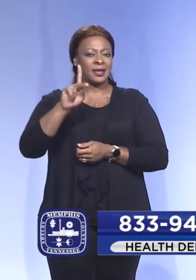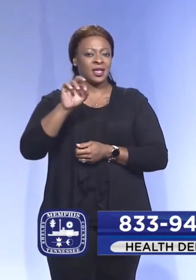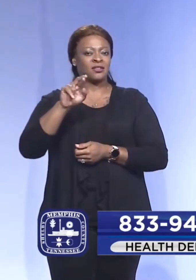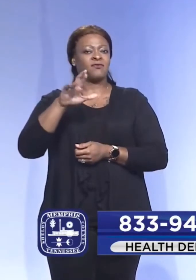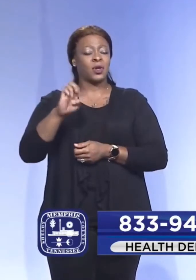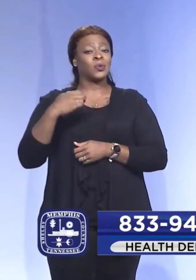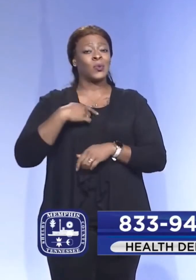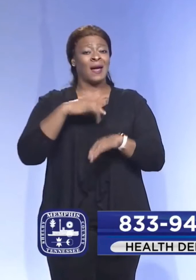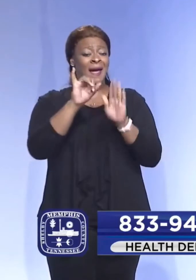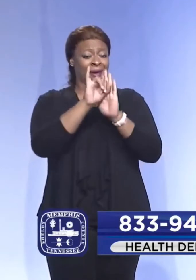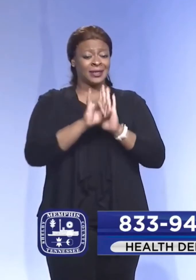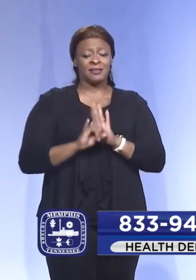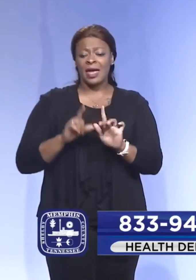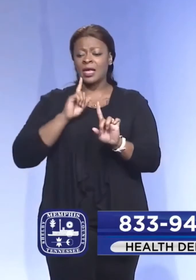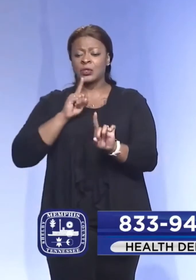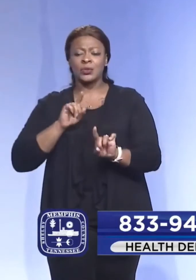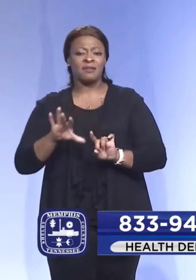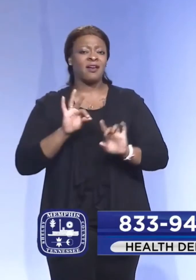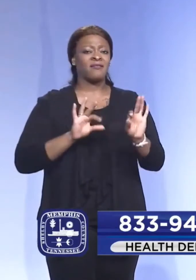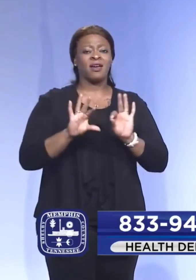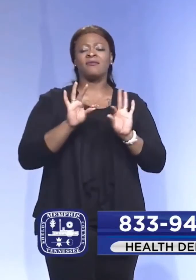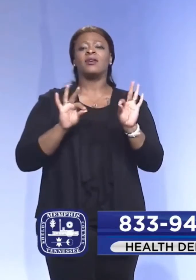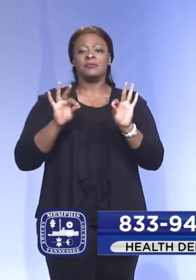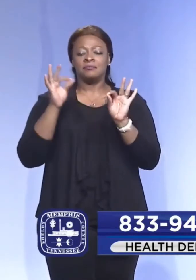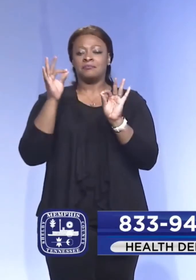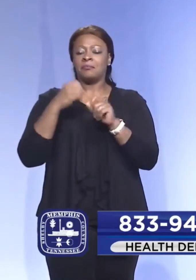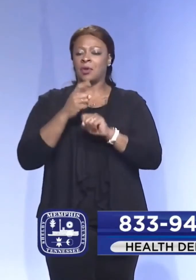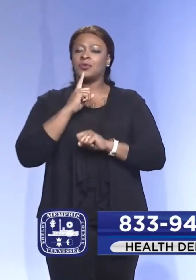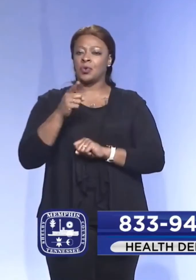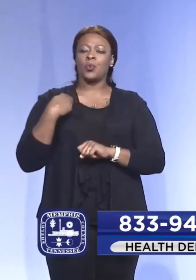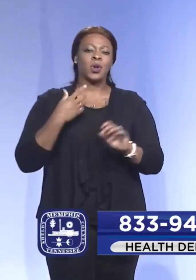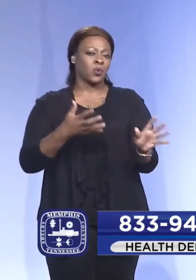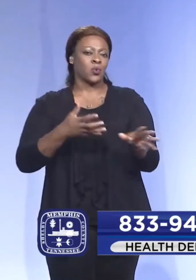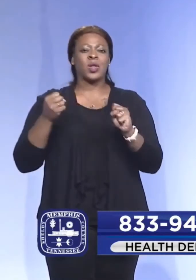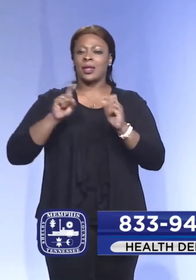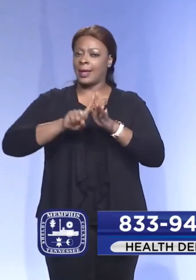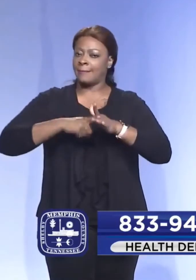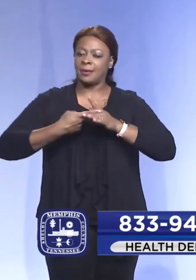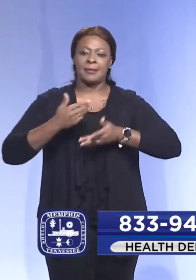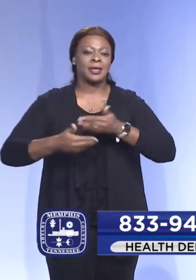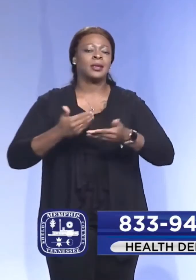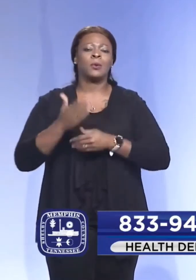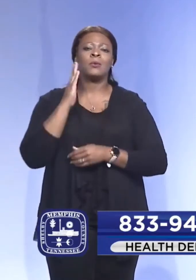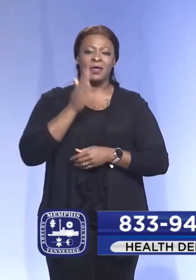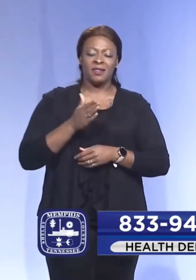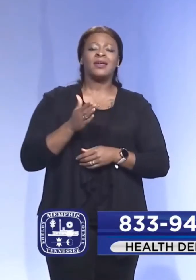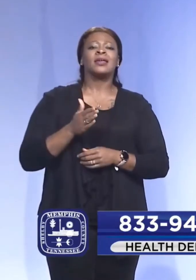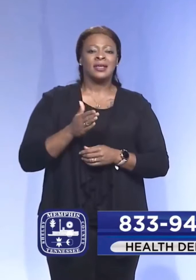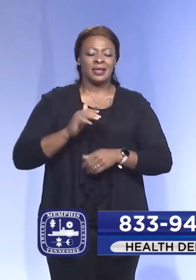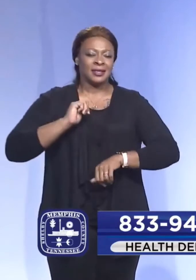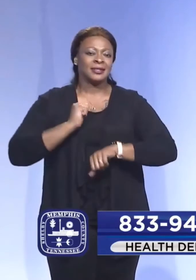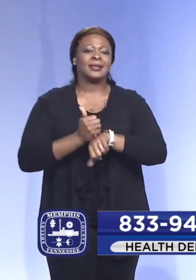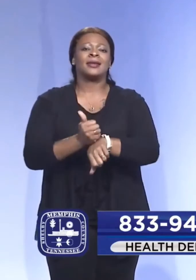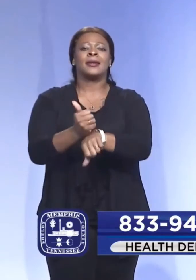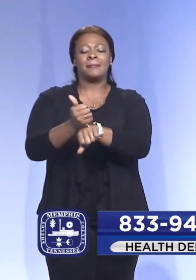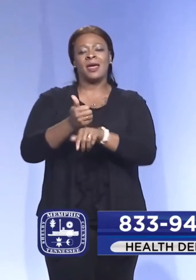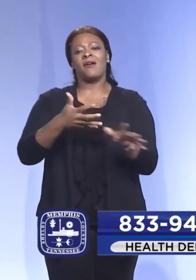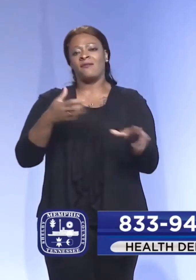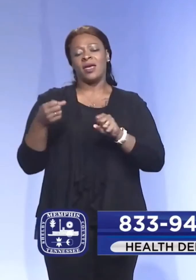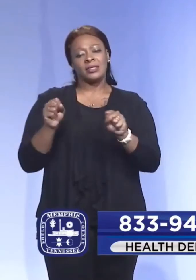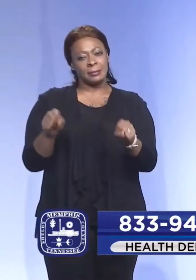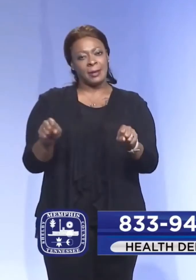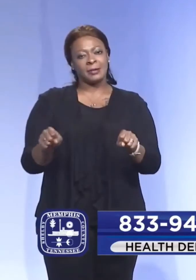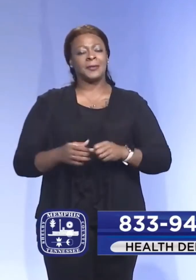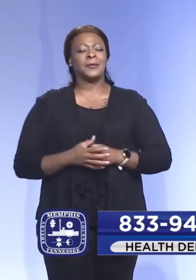we identify solutions, I can assure you we will quickly implement them and put them in place as fast as we